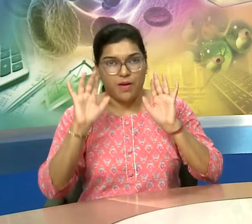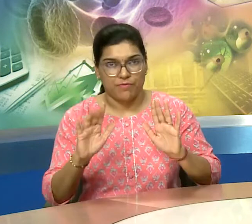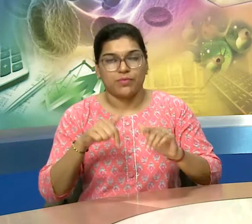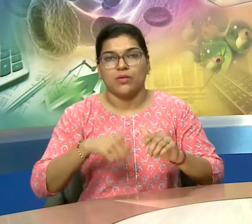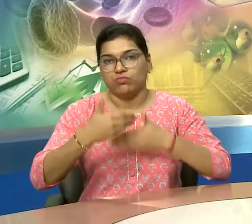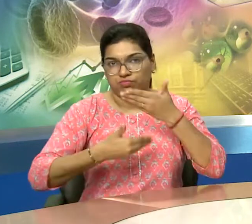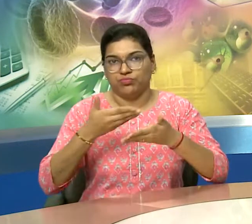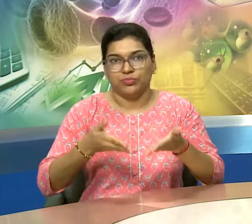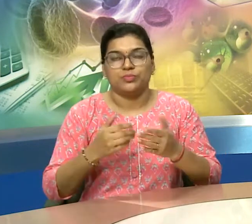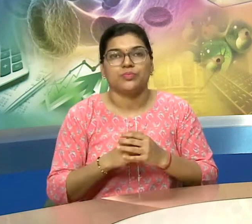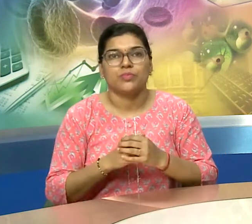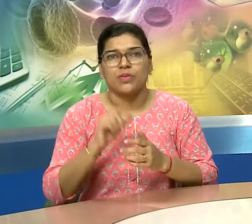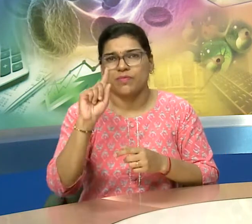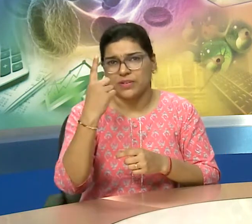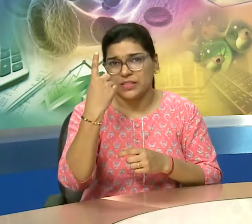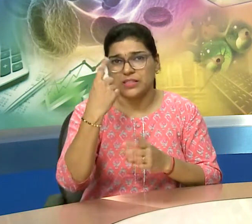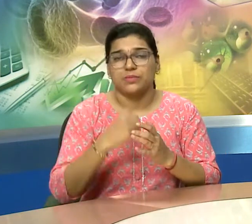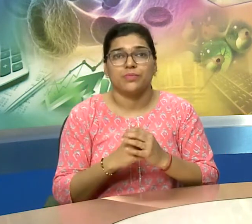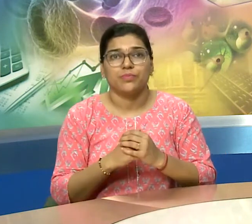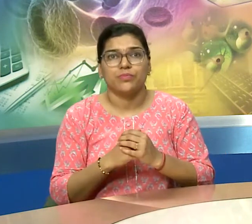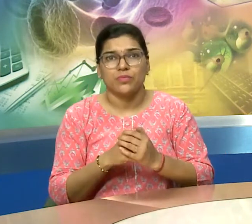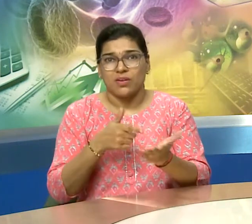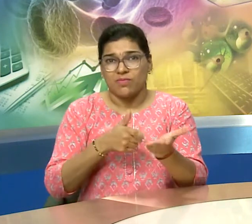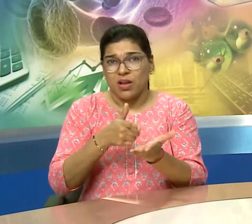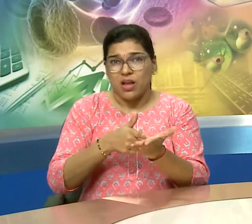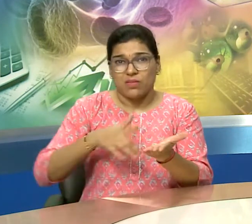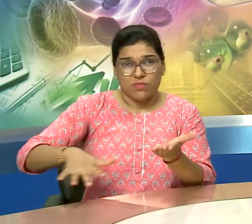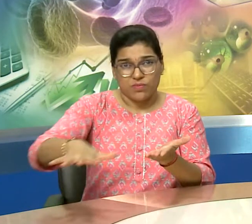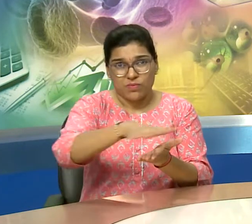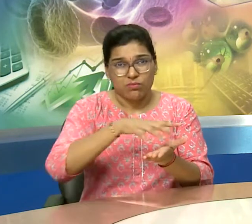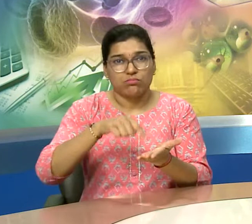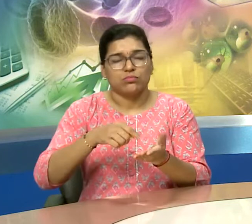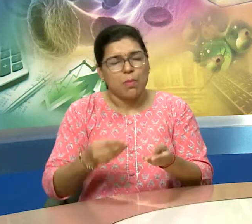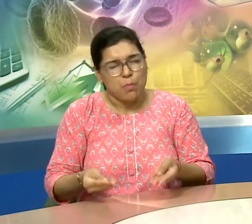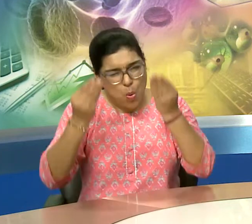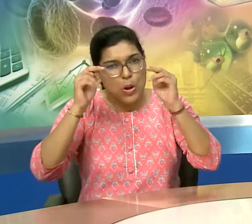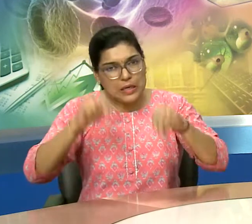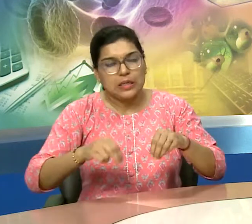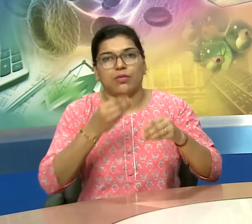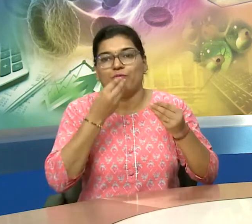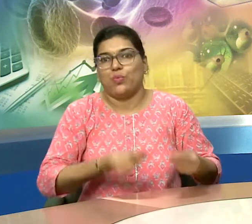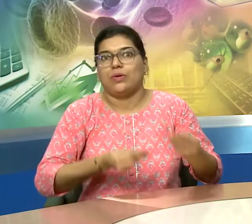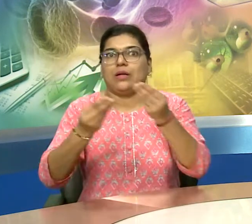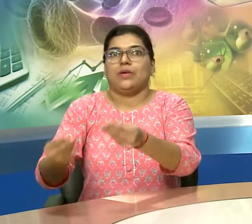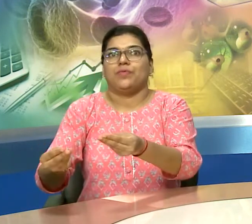And there are some points. These are point 1 to 7. These are all about the same